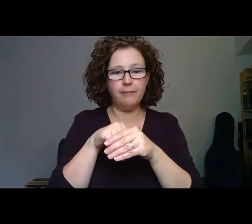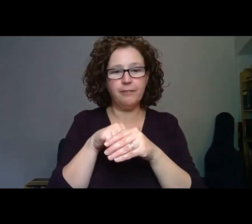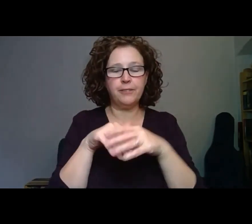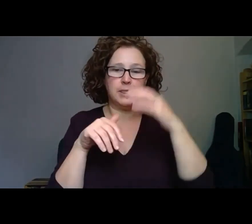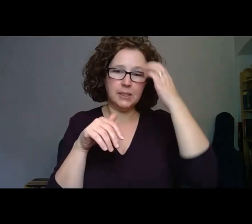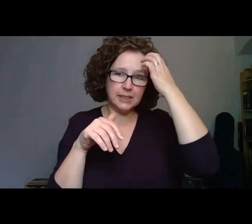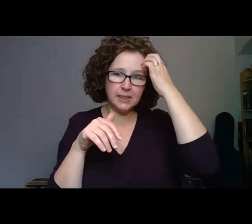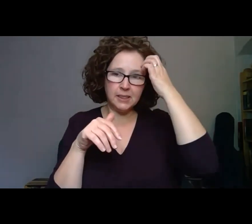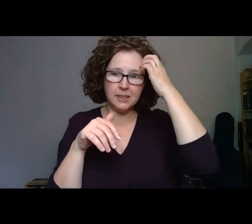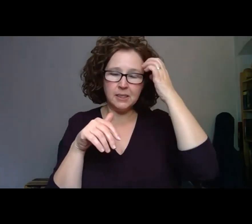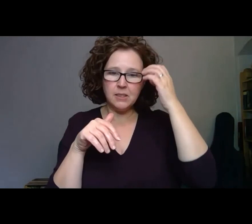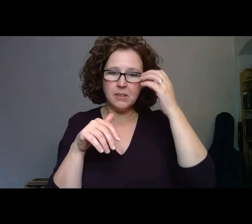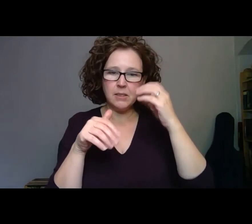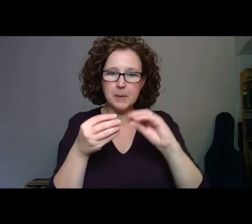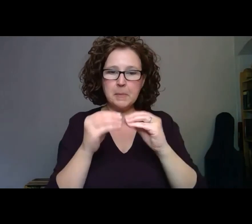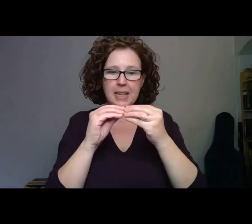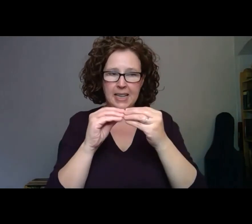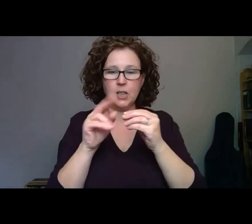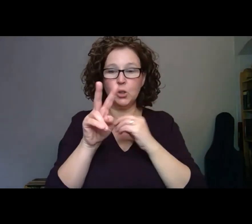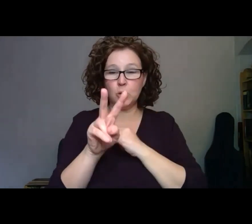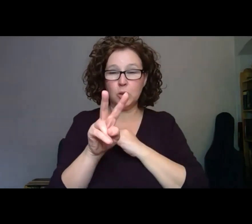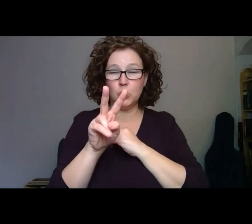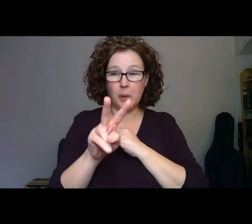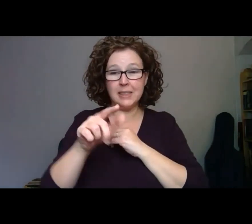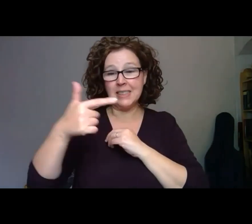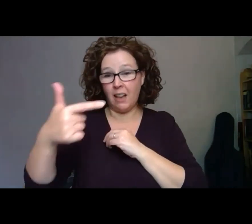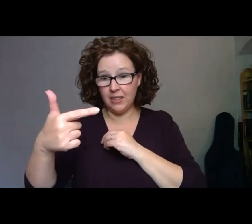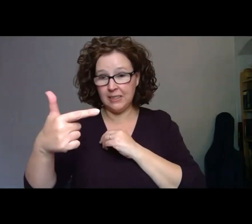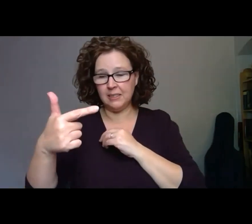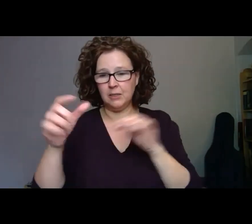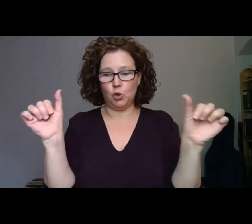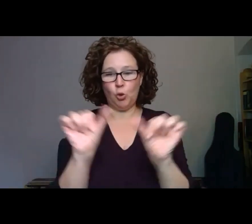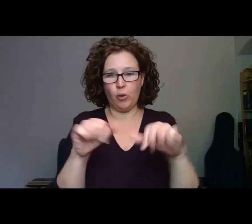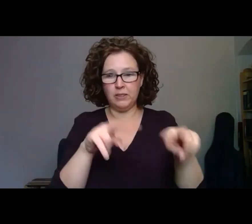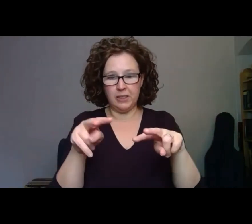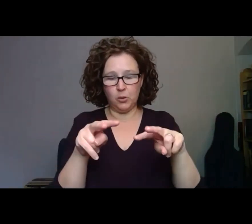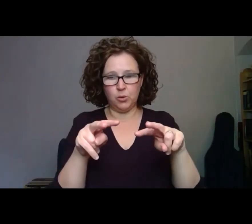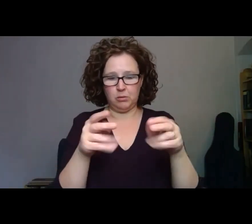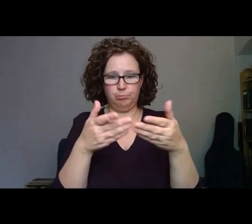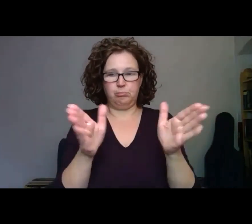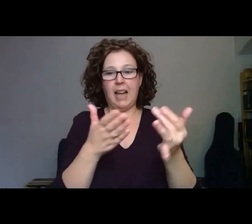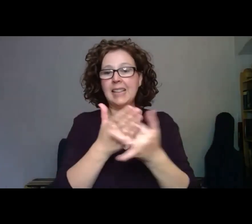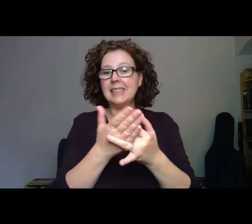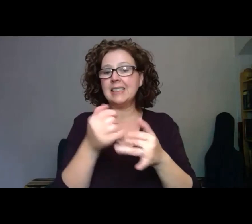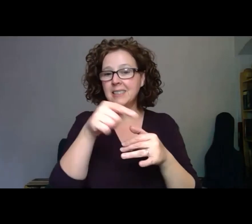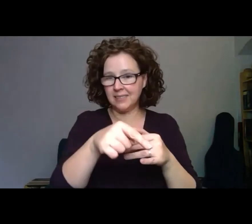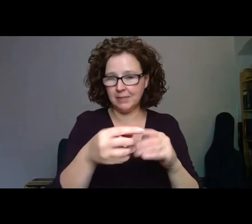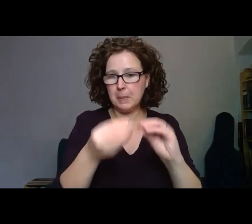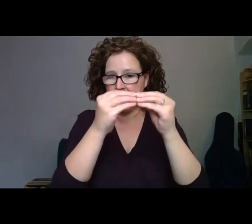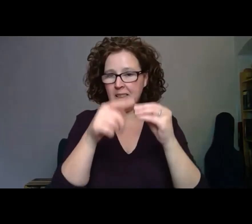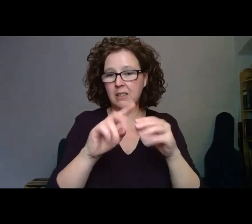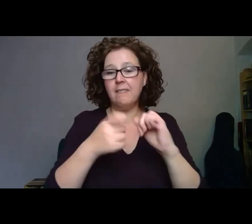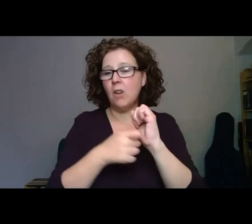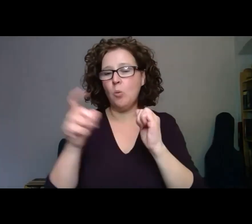making 27 short videos accessible for the Opera of